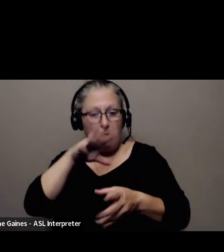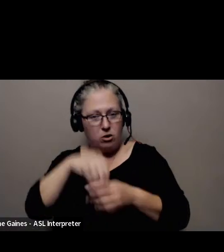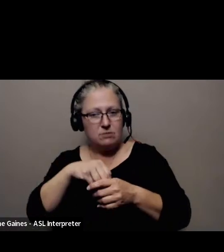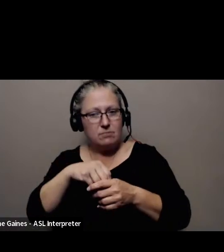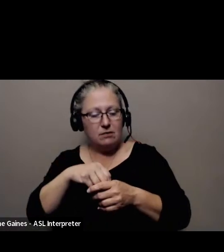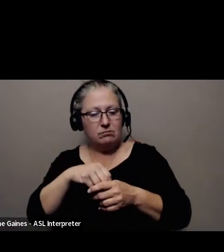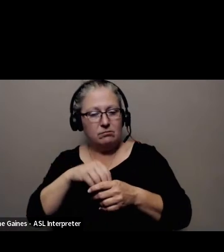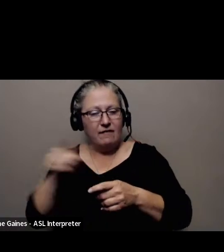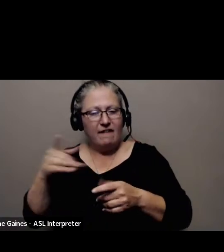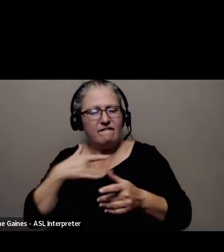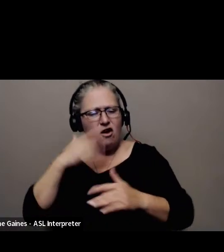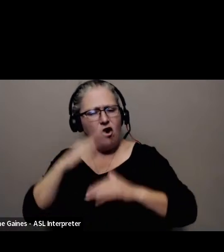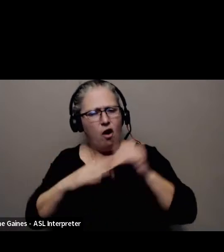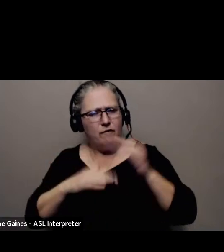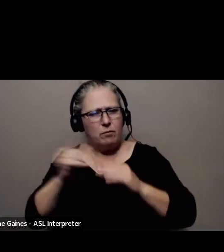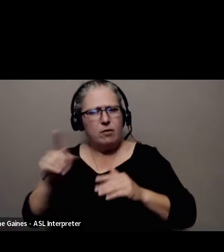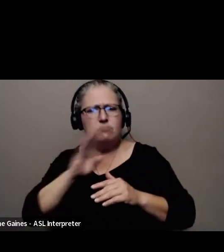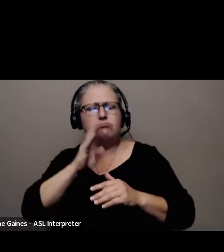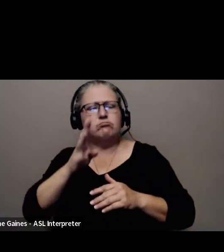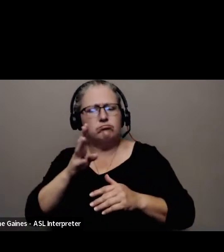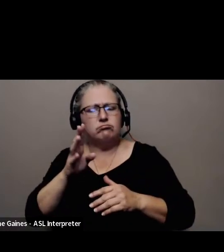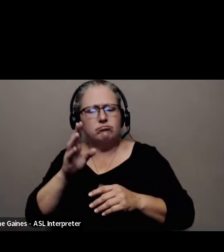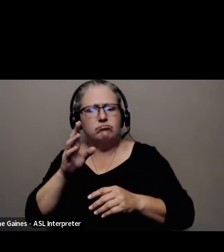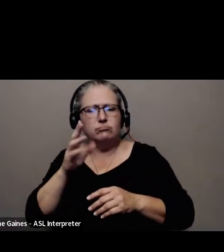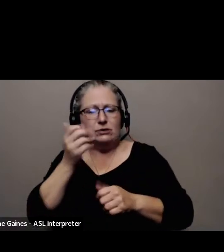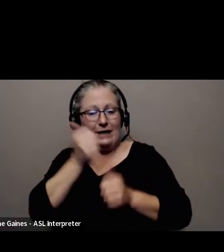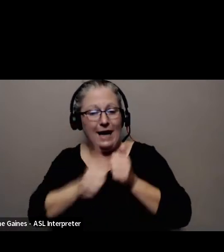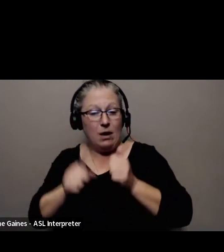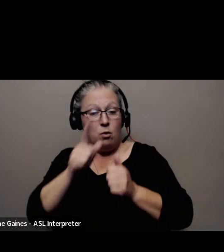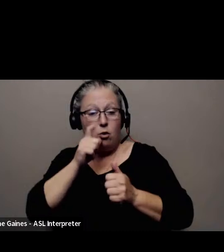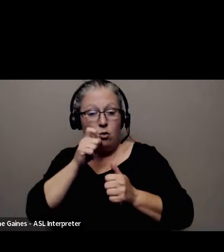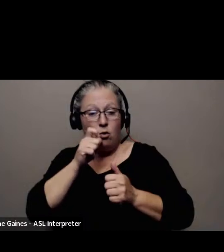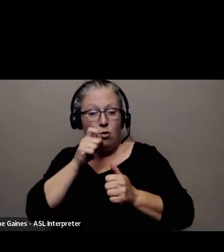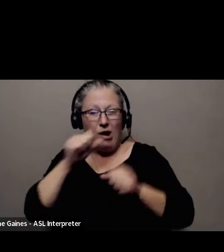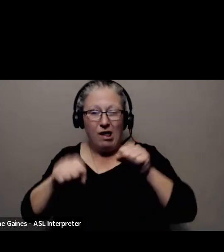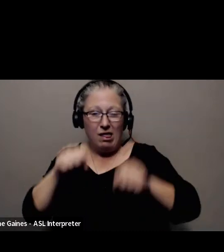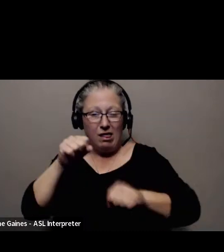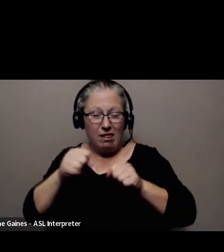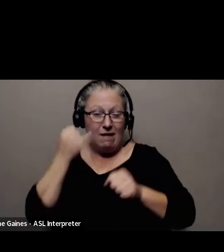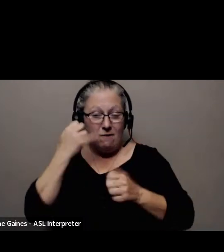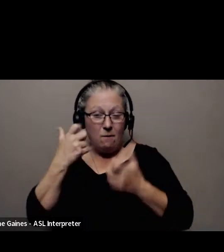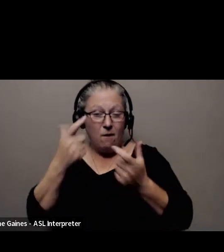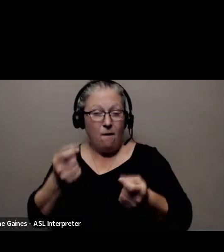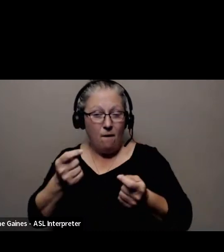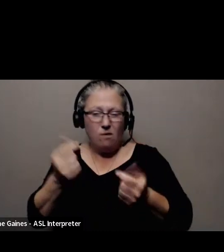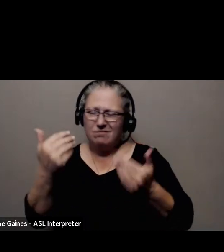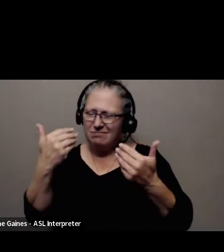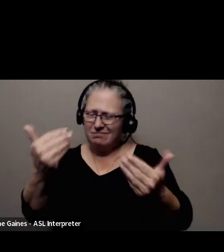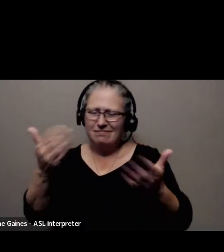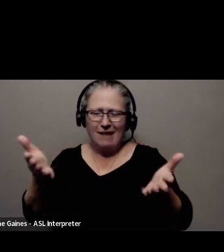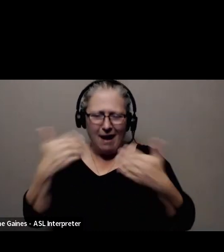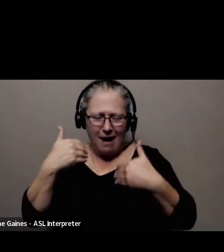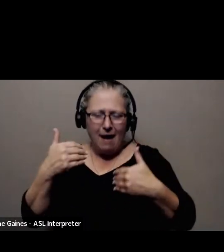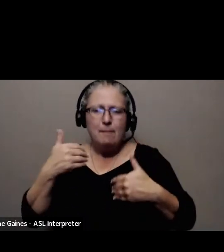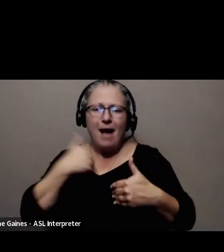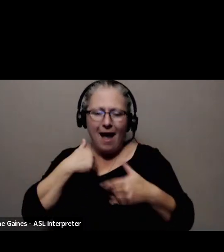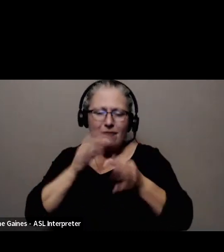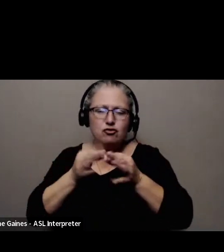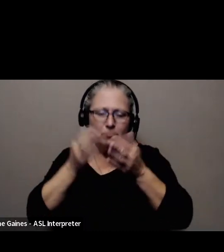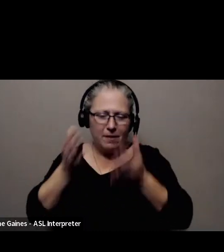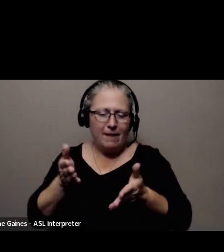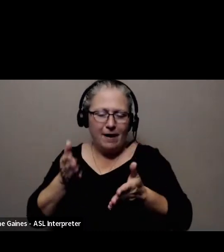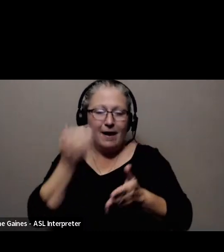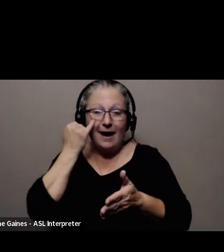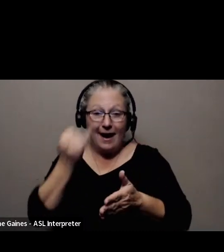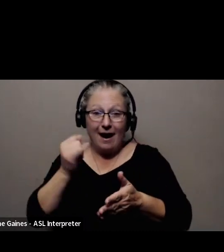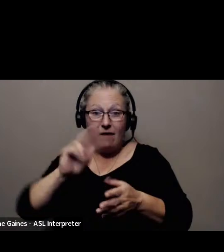participated, they felt comfortable, they spoke up. So anybody who's contemplating whether you want to come or not, come, and we'll have the translation there. And if it's